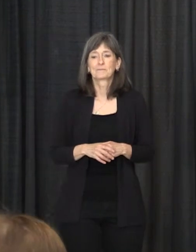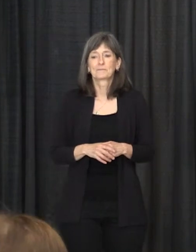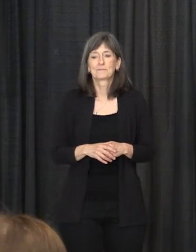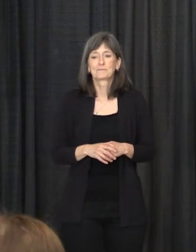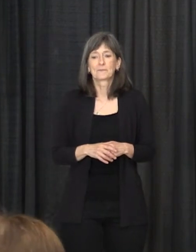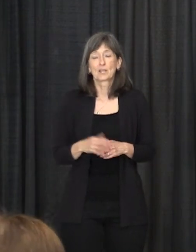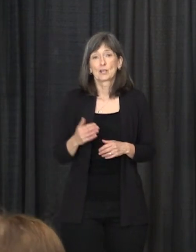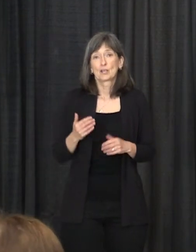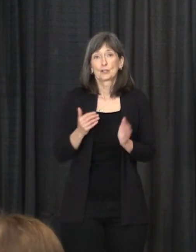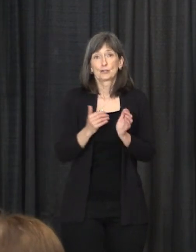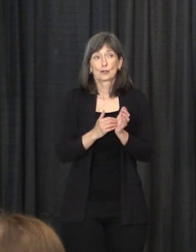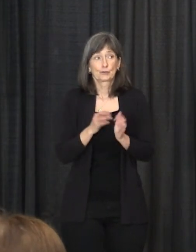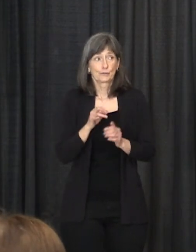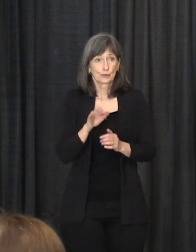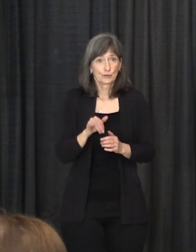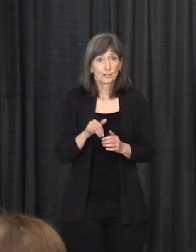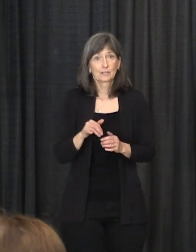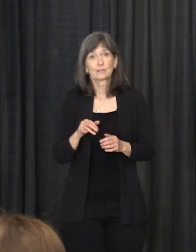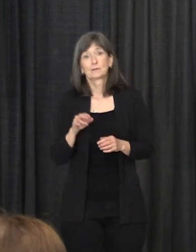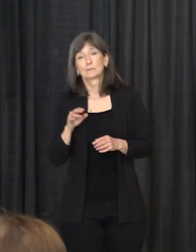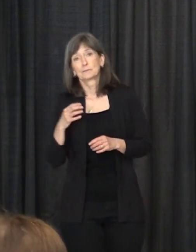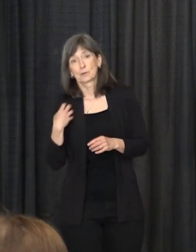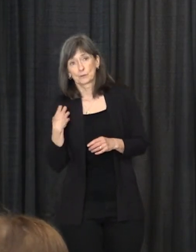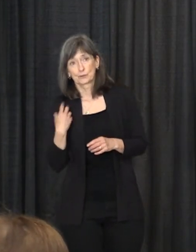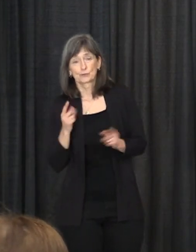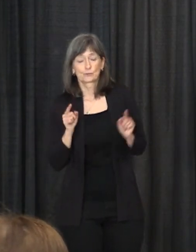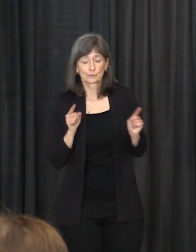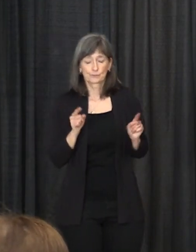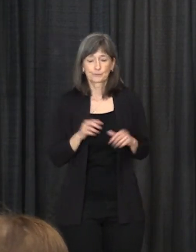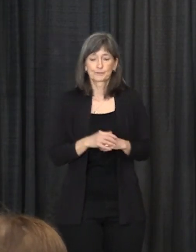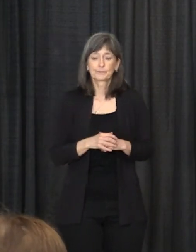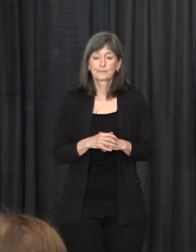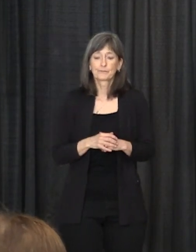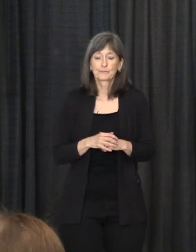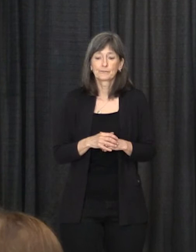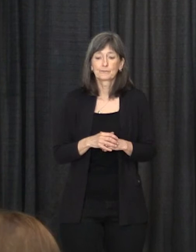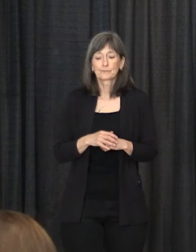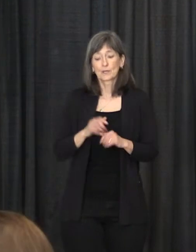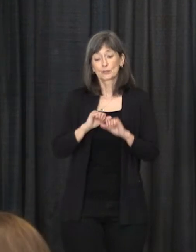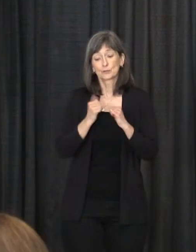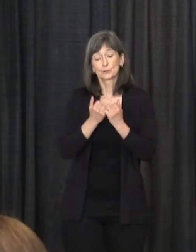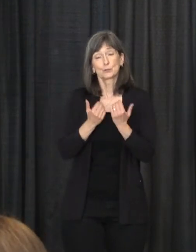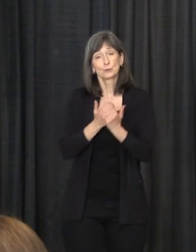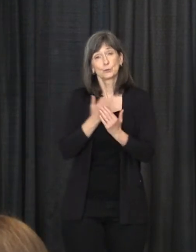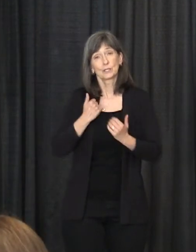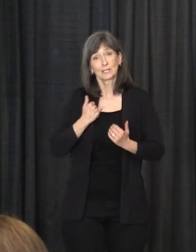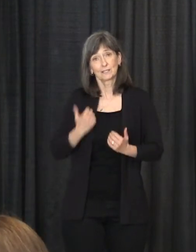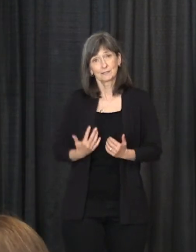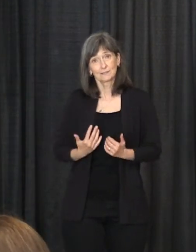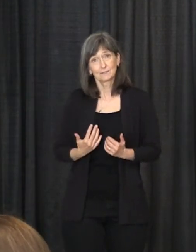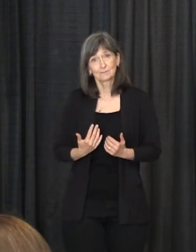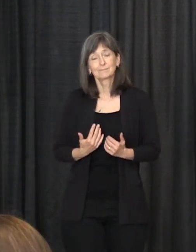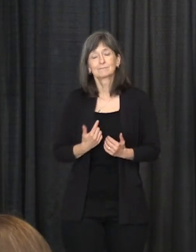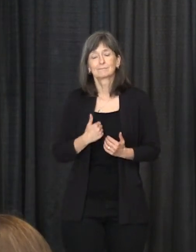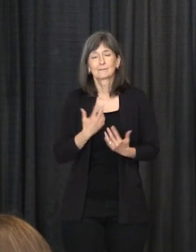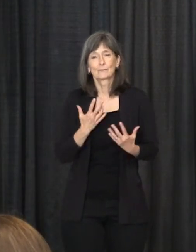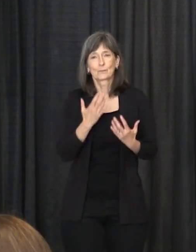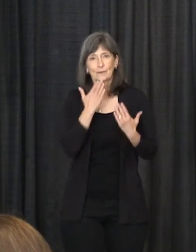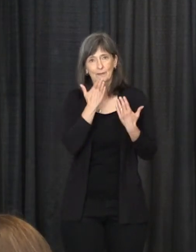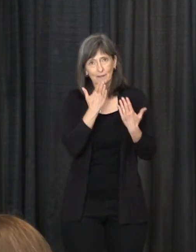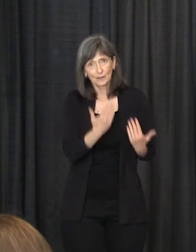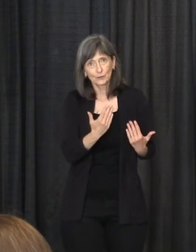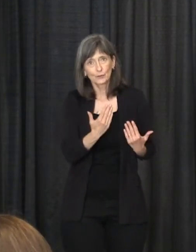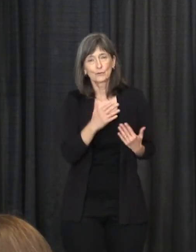Dr. Furey, Mr. Byrne, and Mr. Osborne, on behalf of the Association for New Canadians, I thank you for the